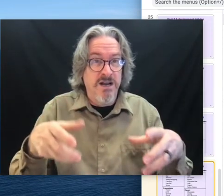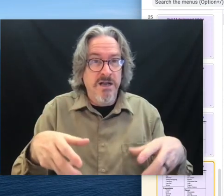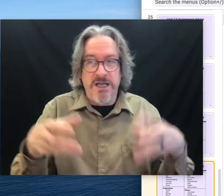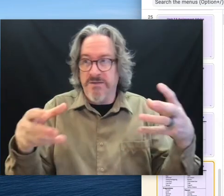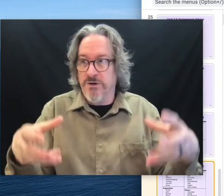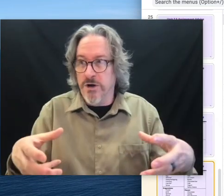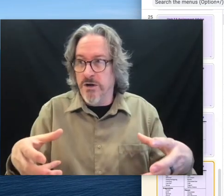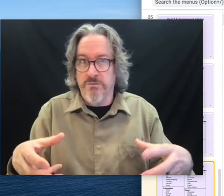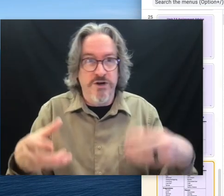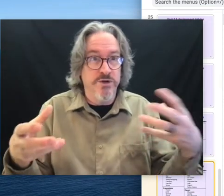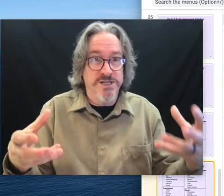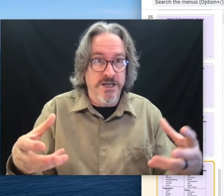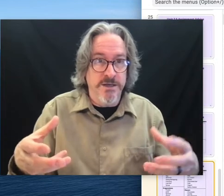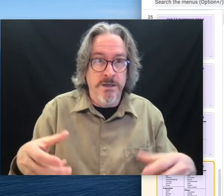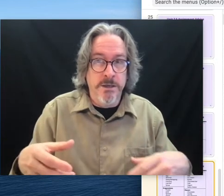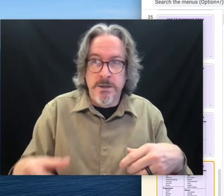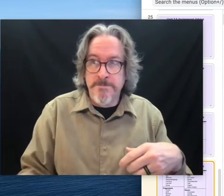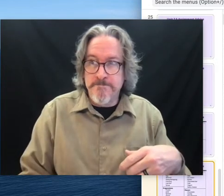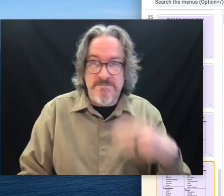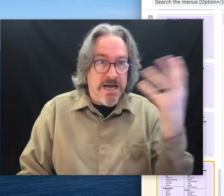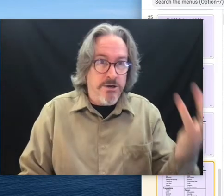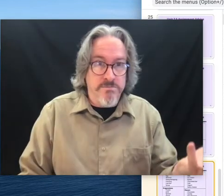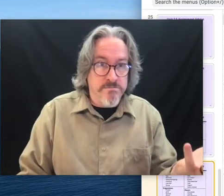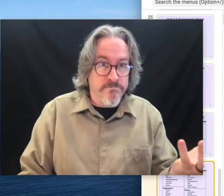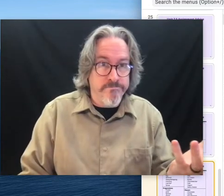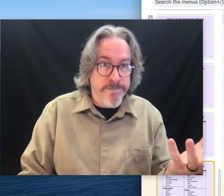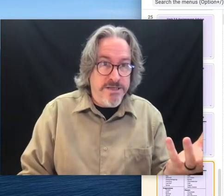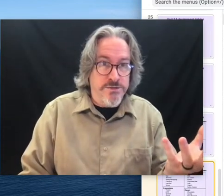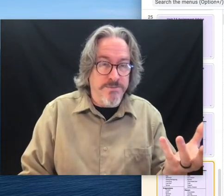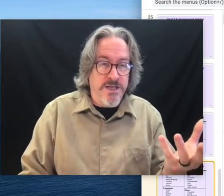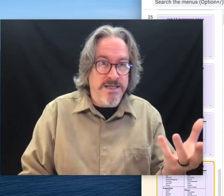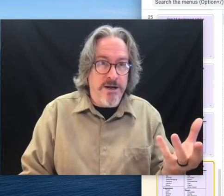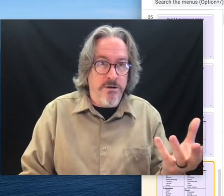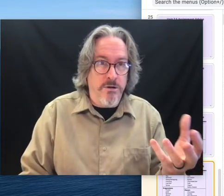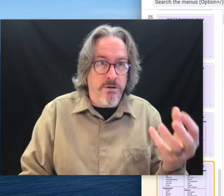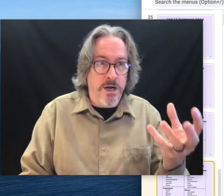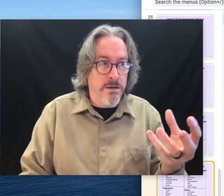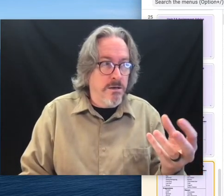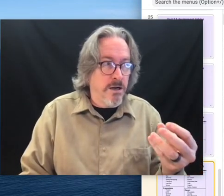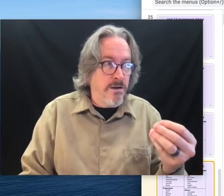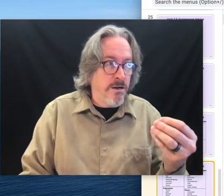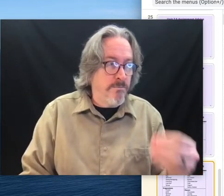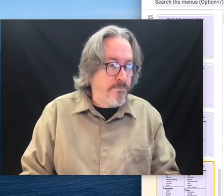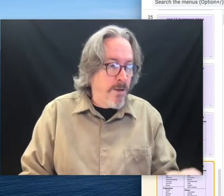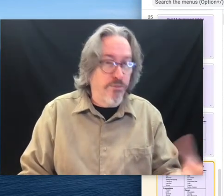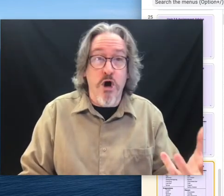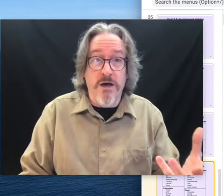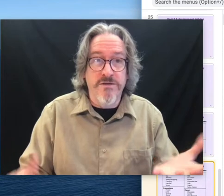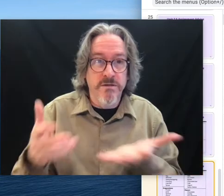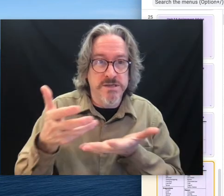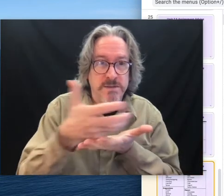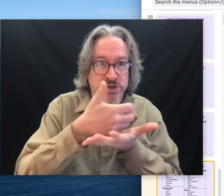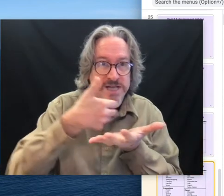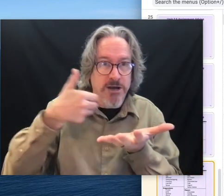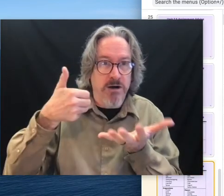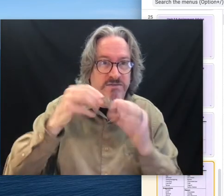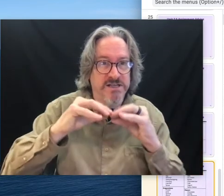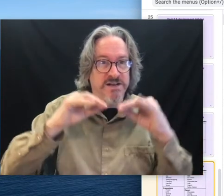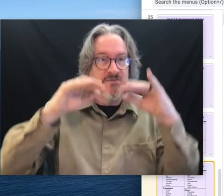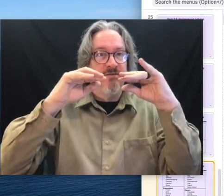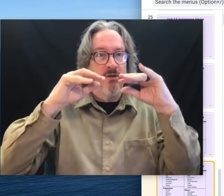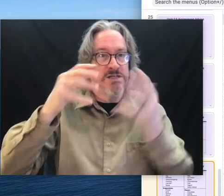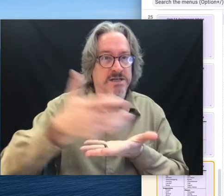right? Like if you're reducing, I don't know, meats or something like that, or a broth. Sometimes you'll take